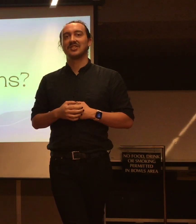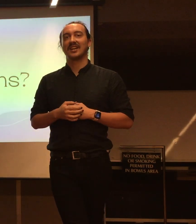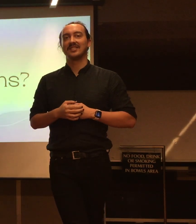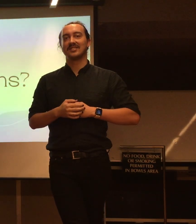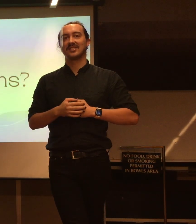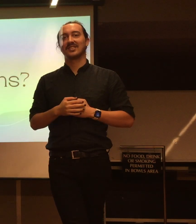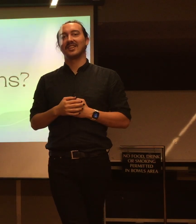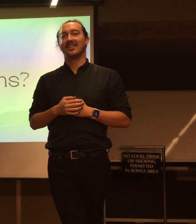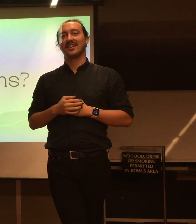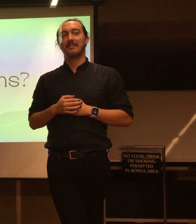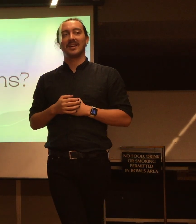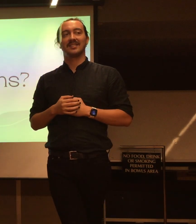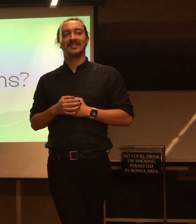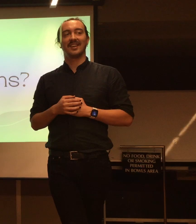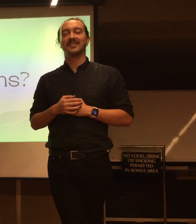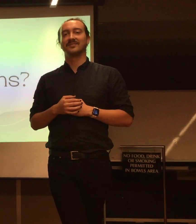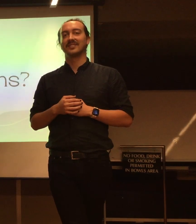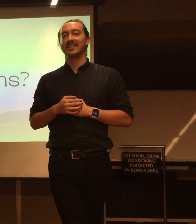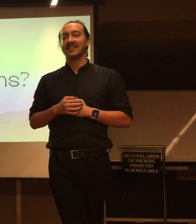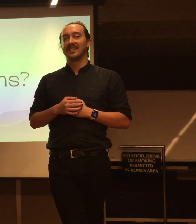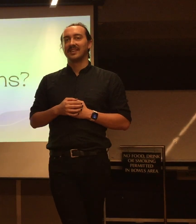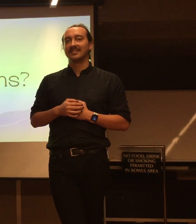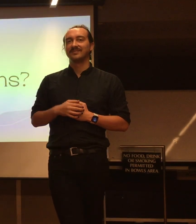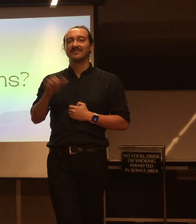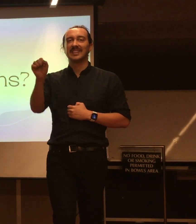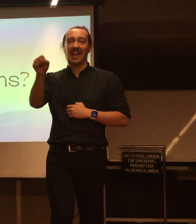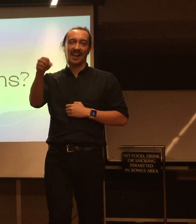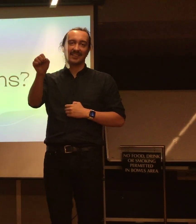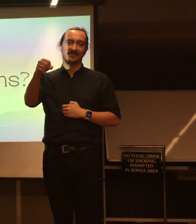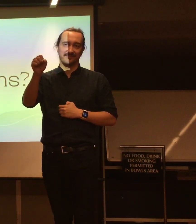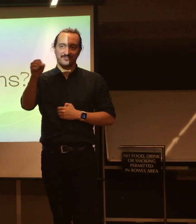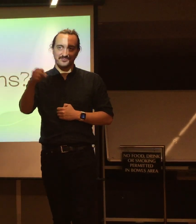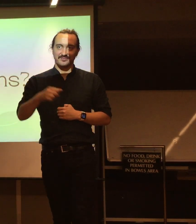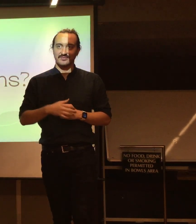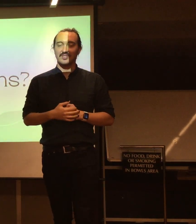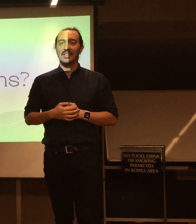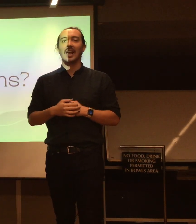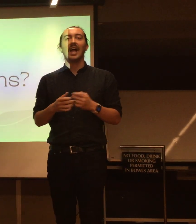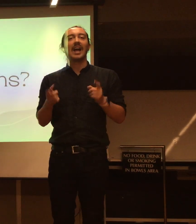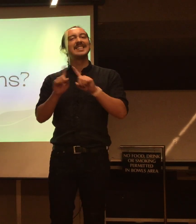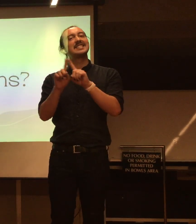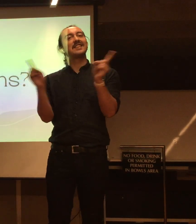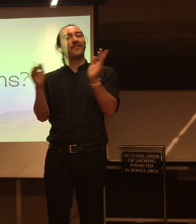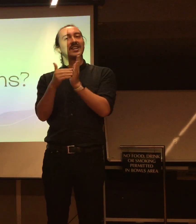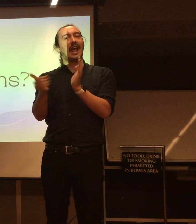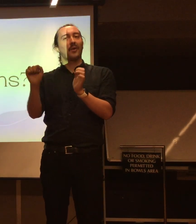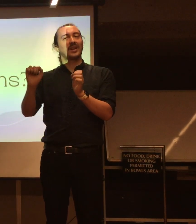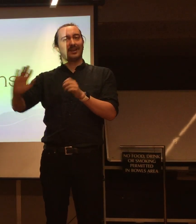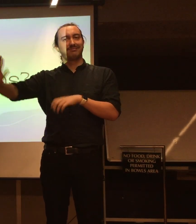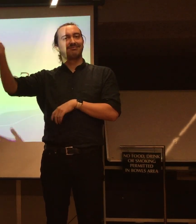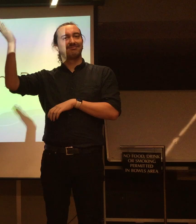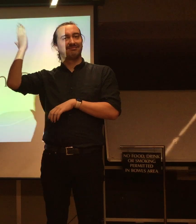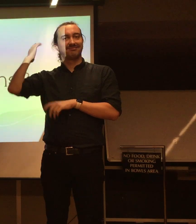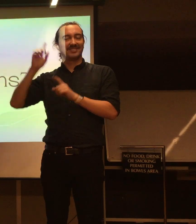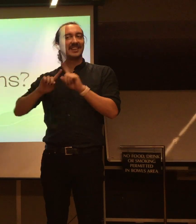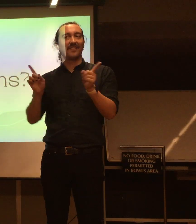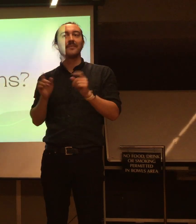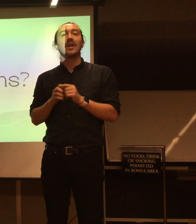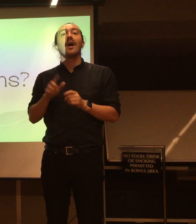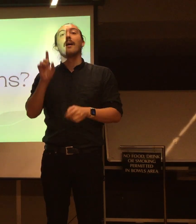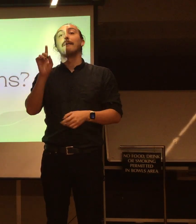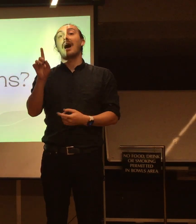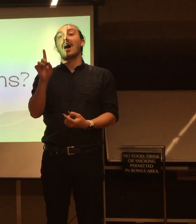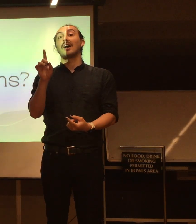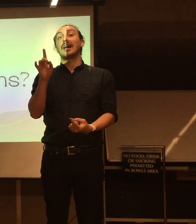so it's changed. Yes. Yeah. It is different. It is different. But